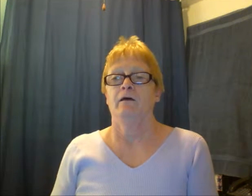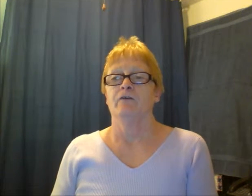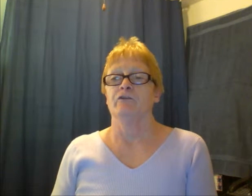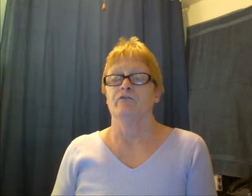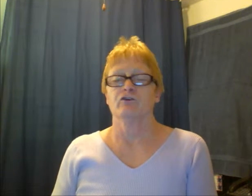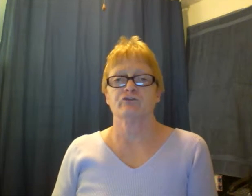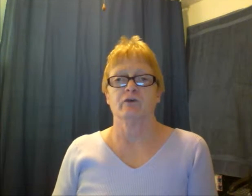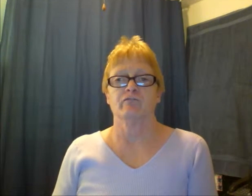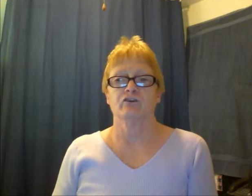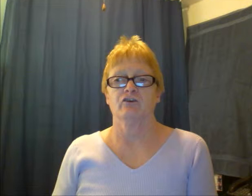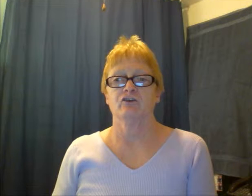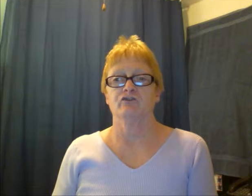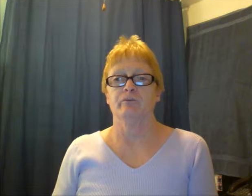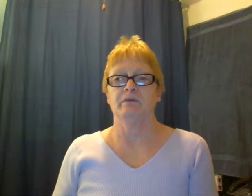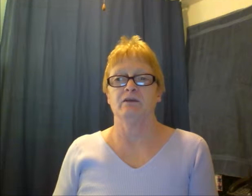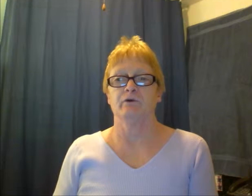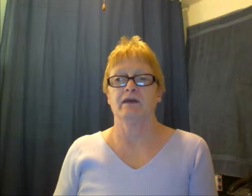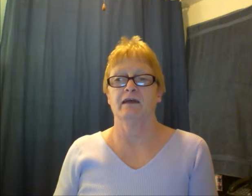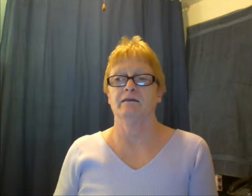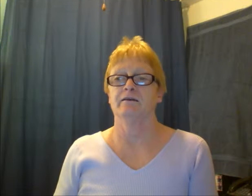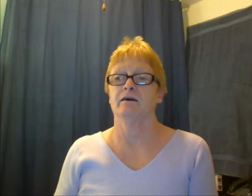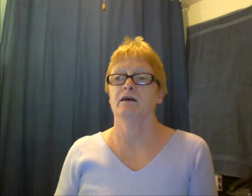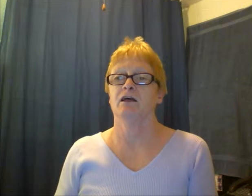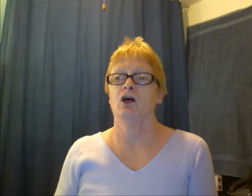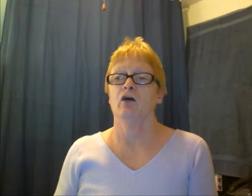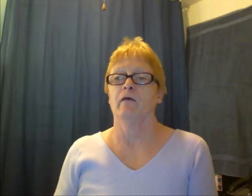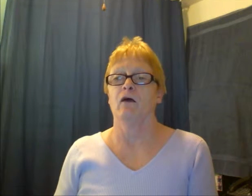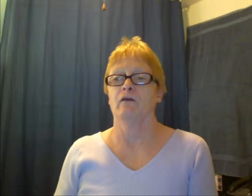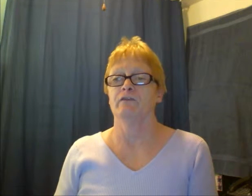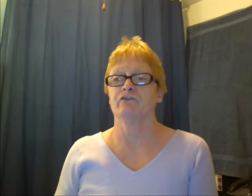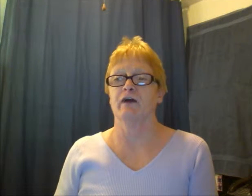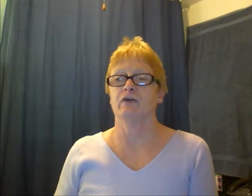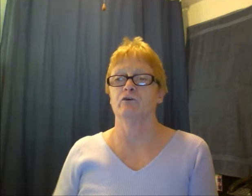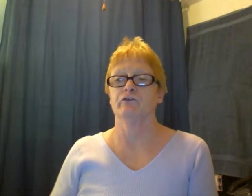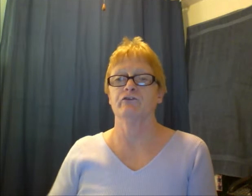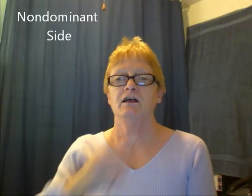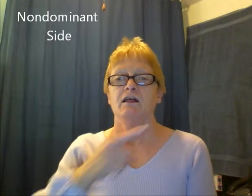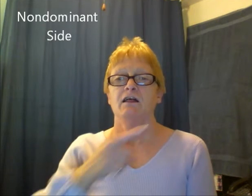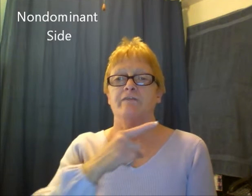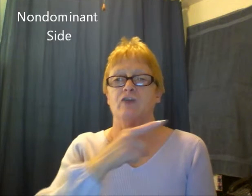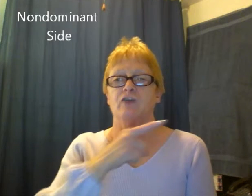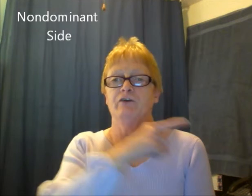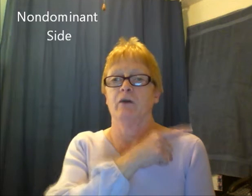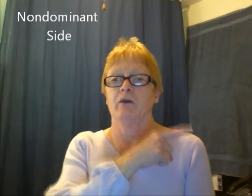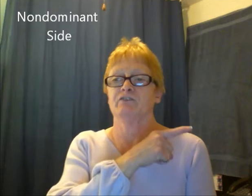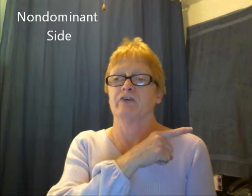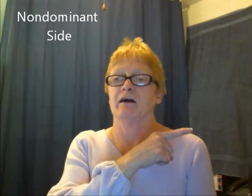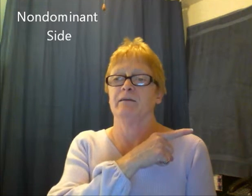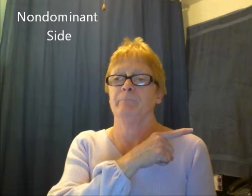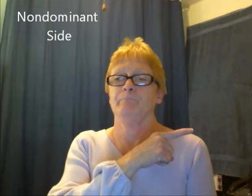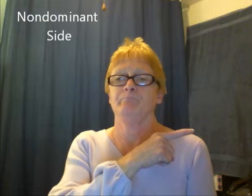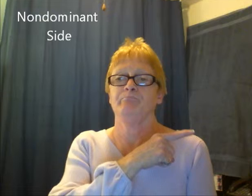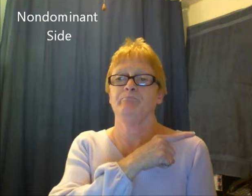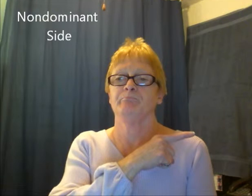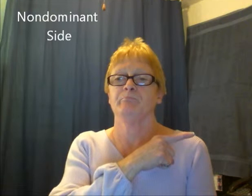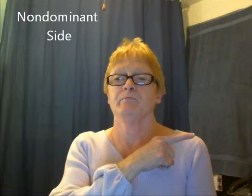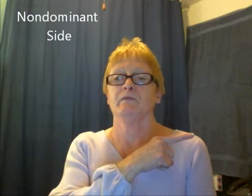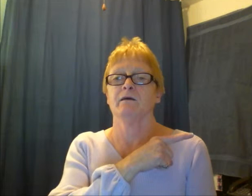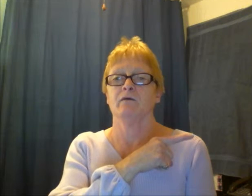The first referent should be located on the signer's non-dominant side. That would